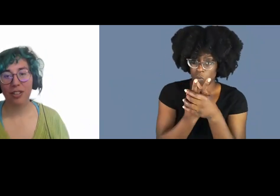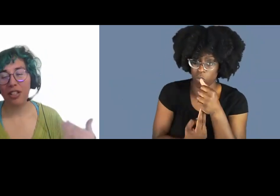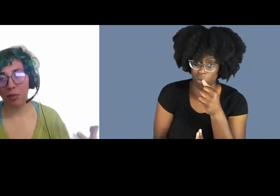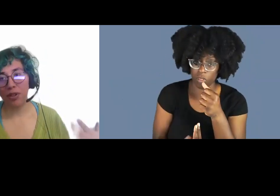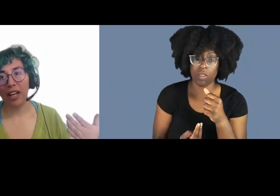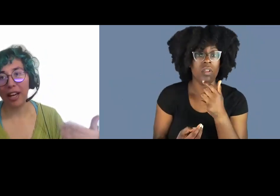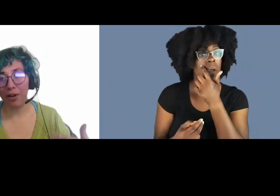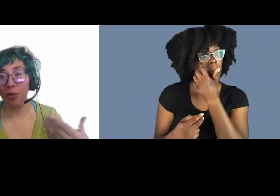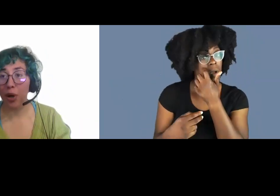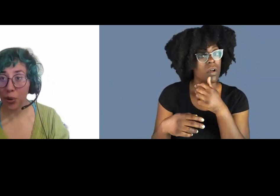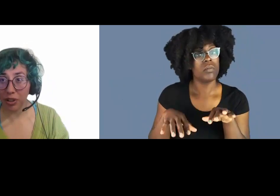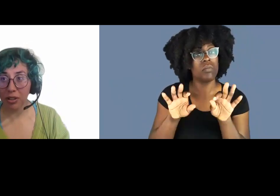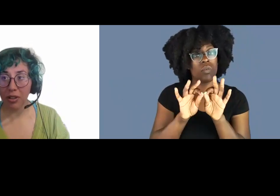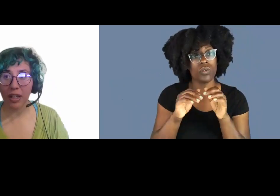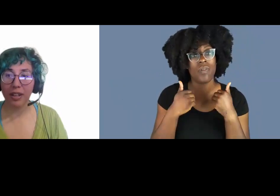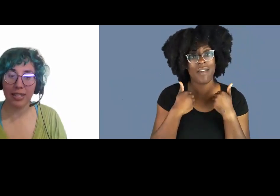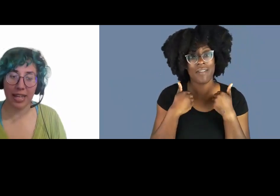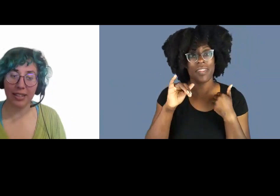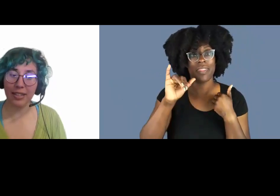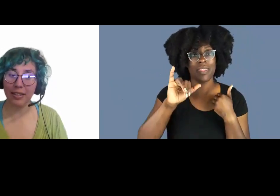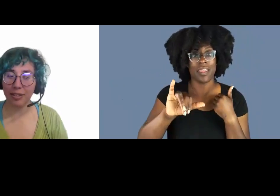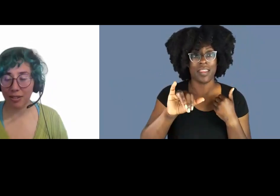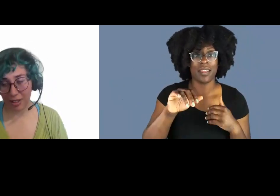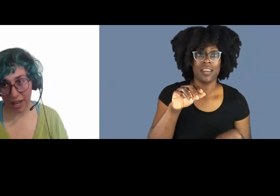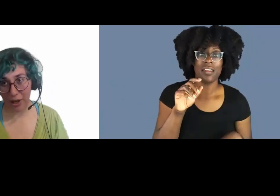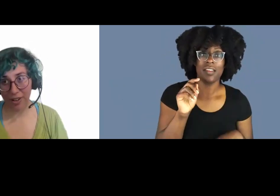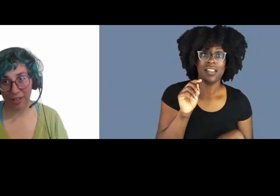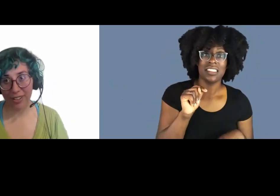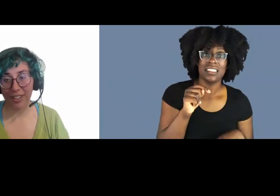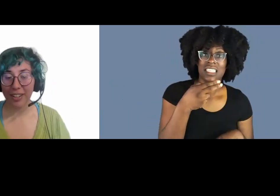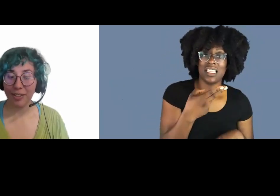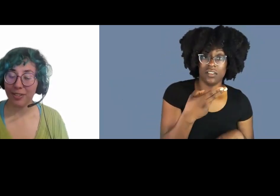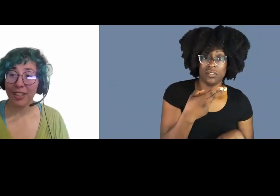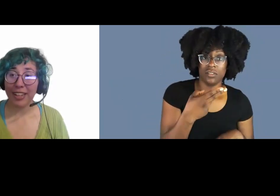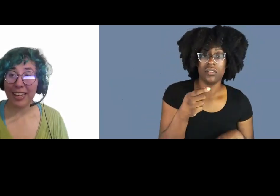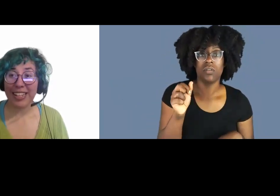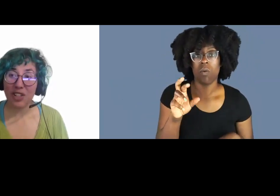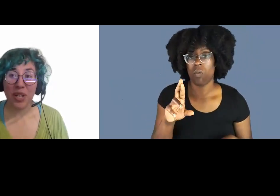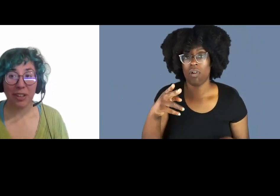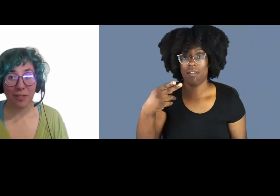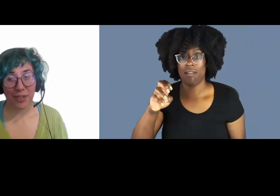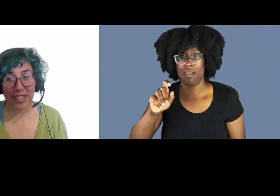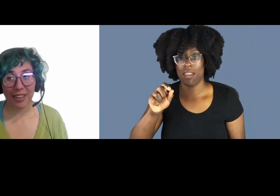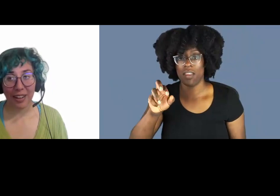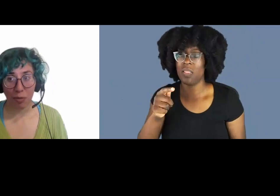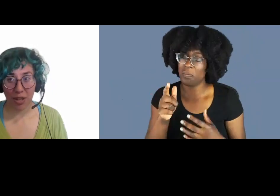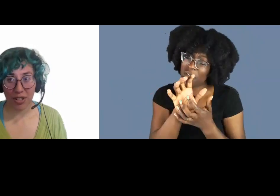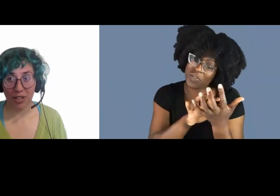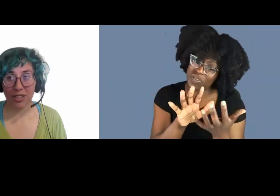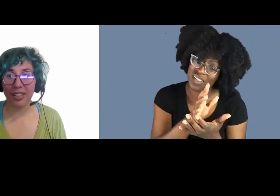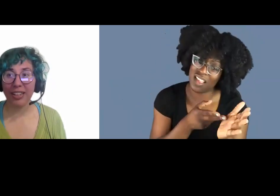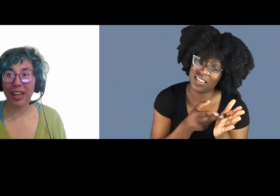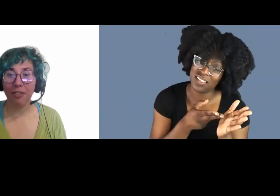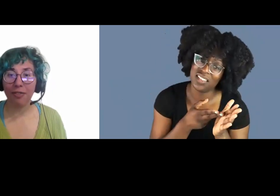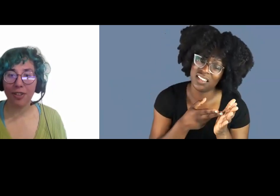a table header row, then it's a header. It is a bit confusing, like I